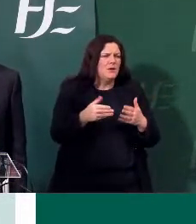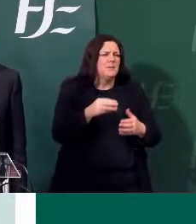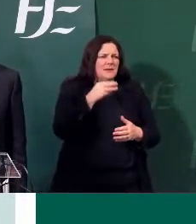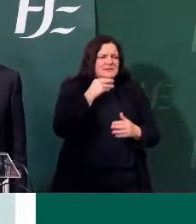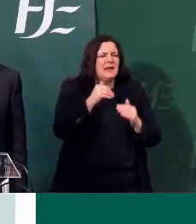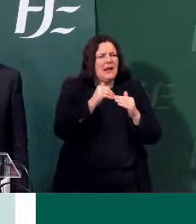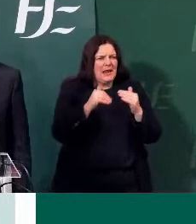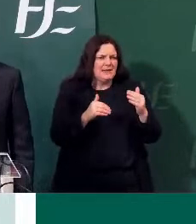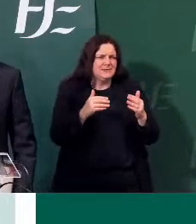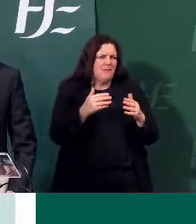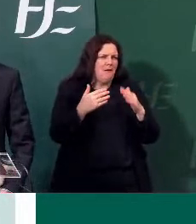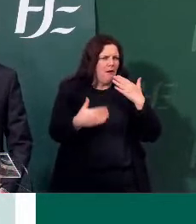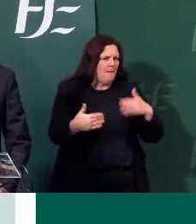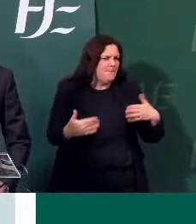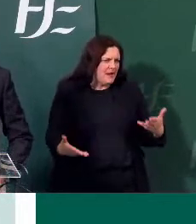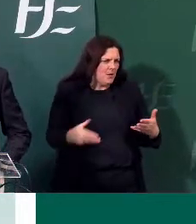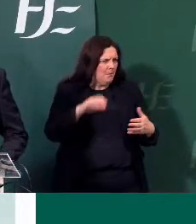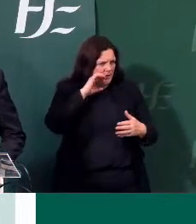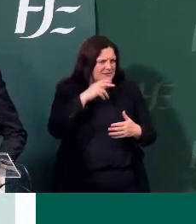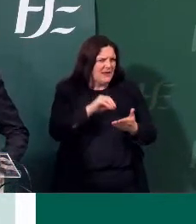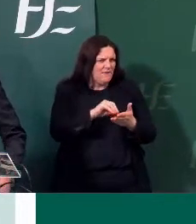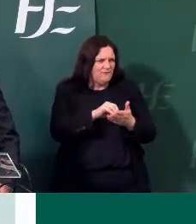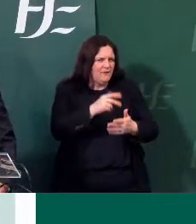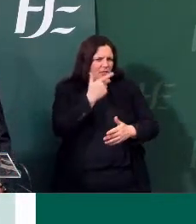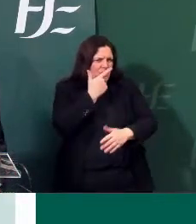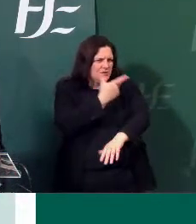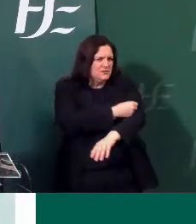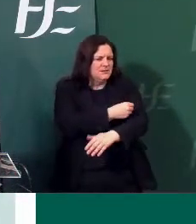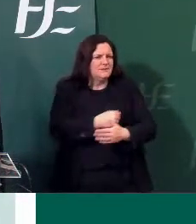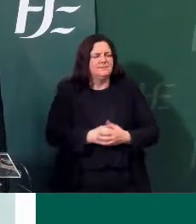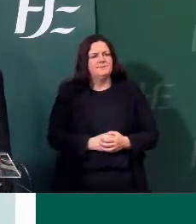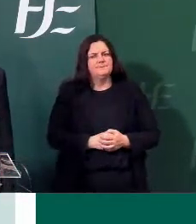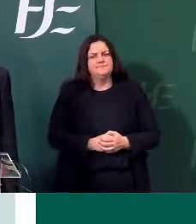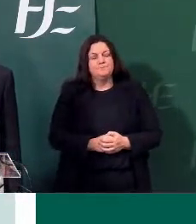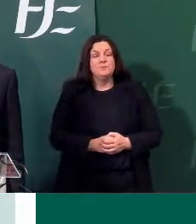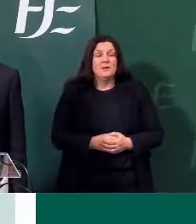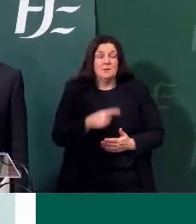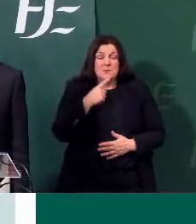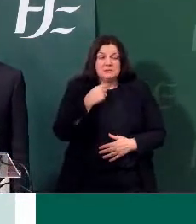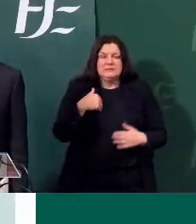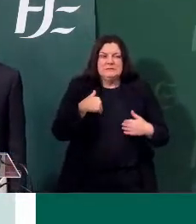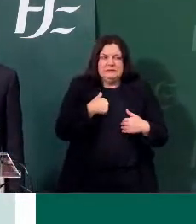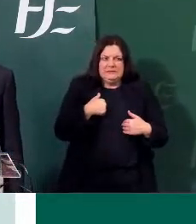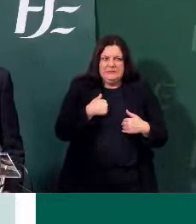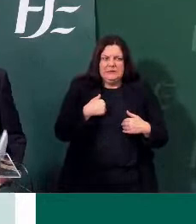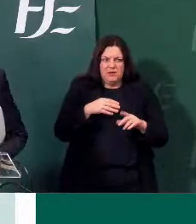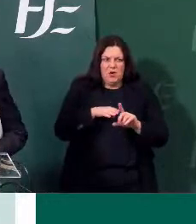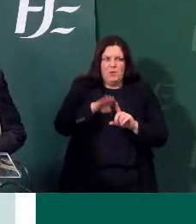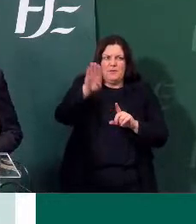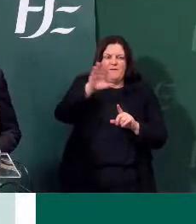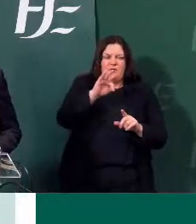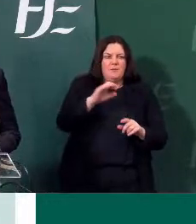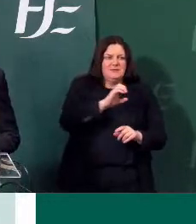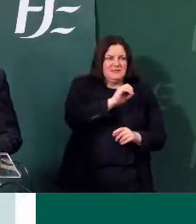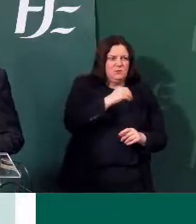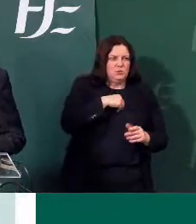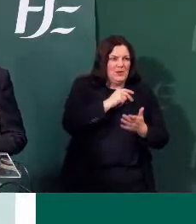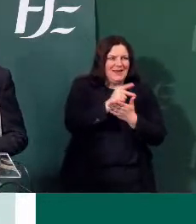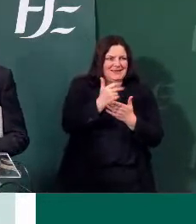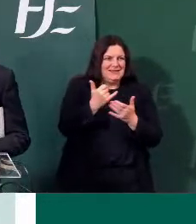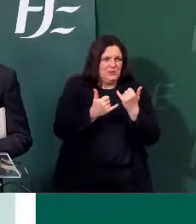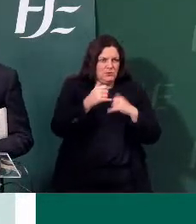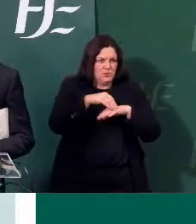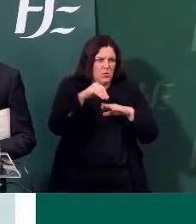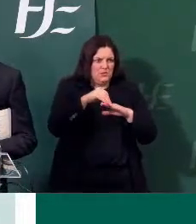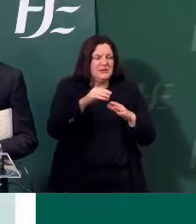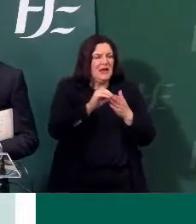degree of harm. There's been much commentary on the rise, and it is a troubling rise in those aged 0 to 18 years of age.